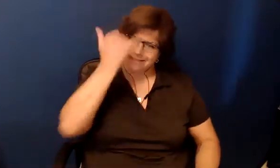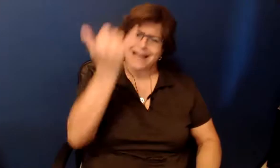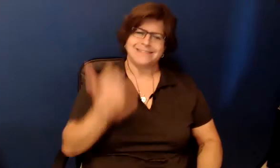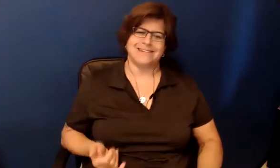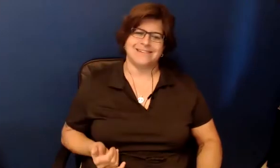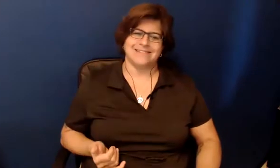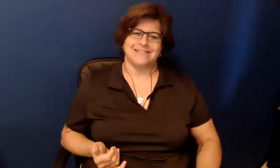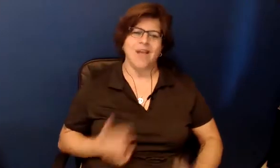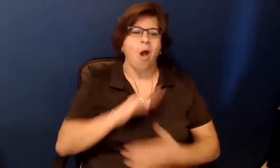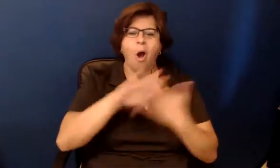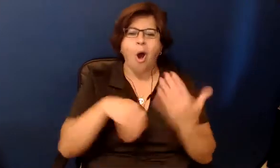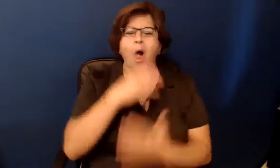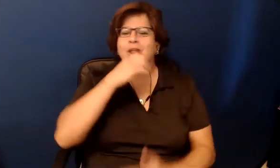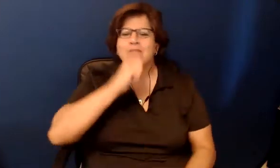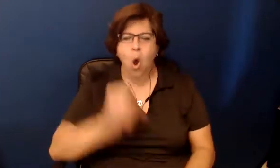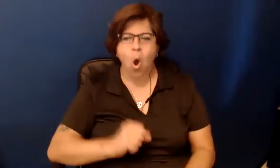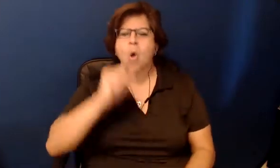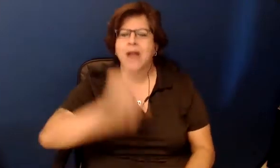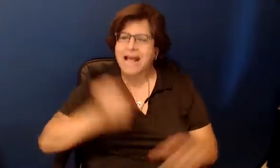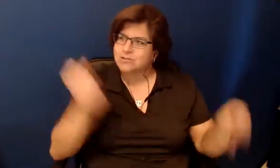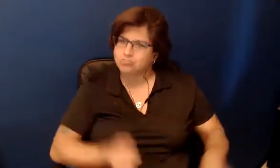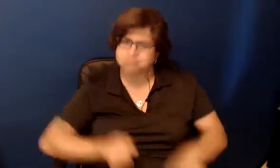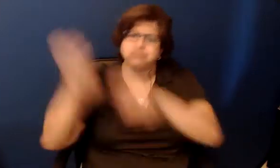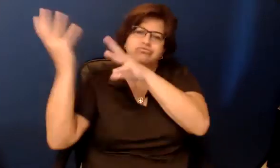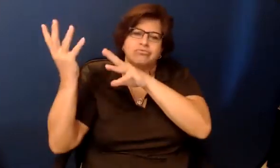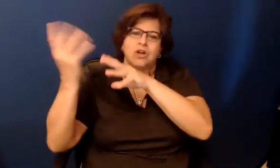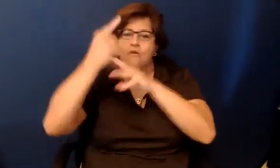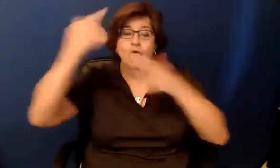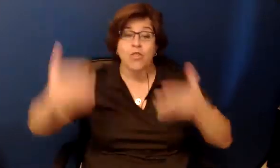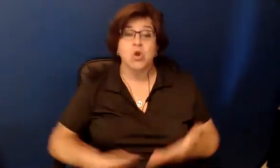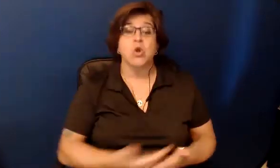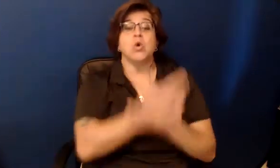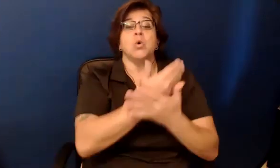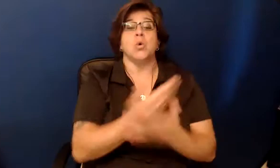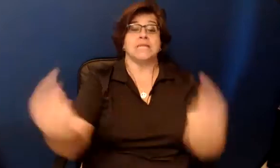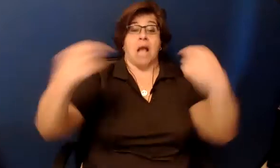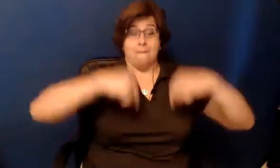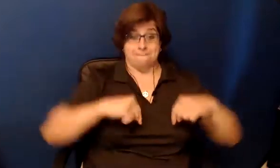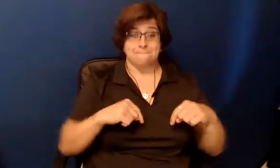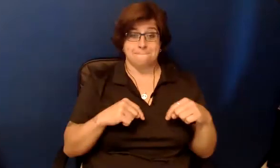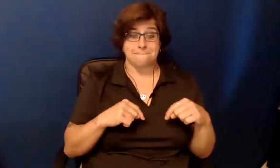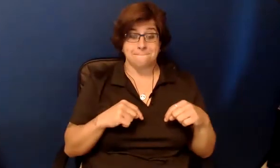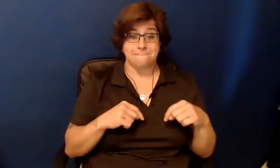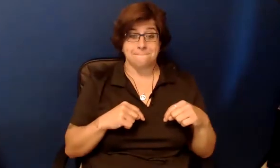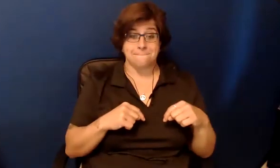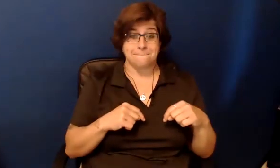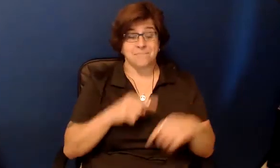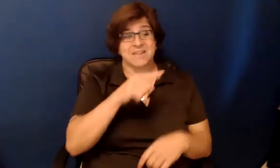that's the idea. You know, all of the old has to go, all of it for the new to come, you